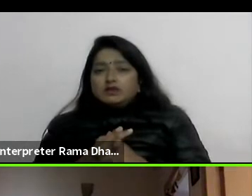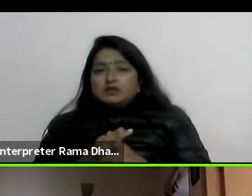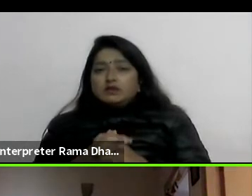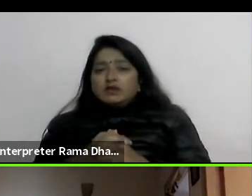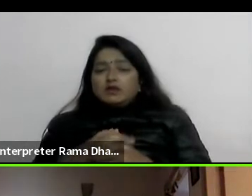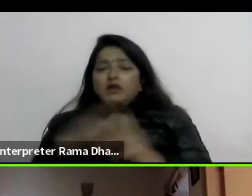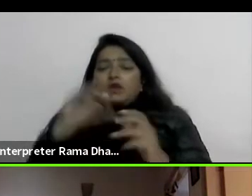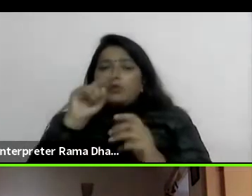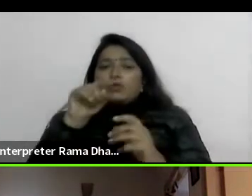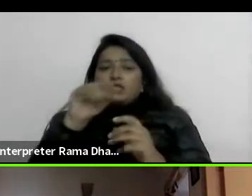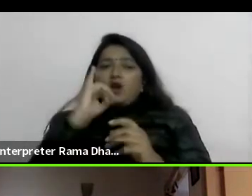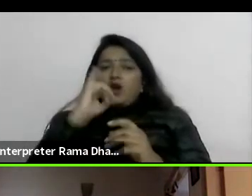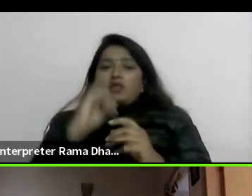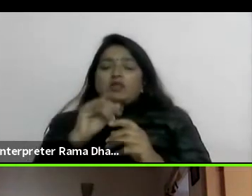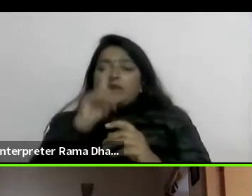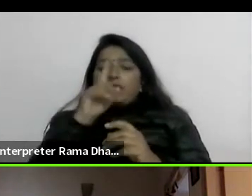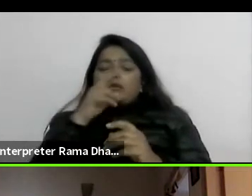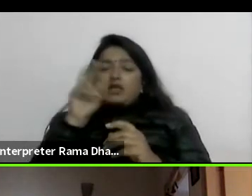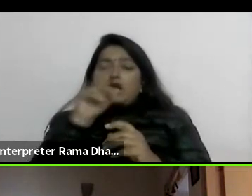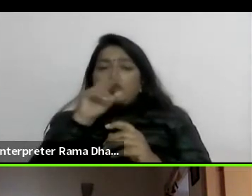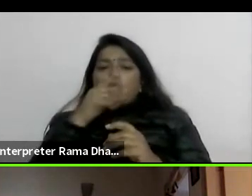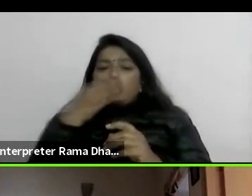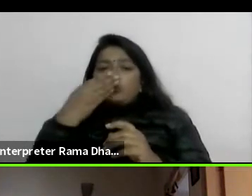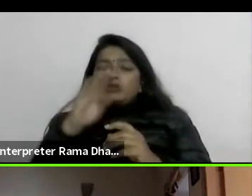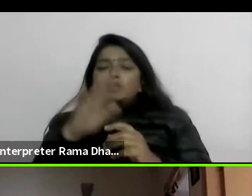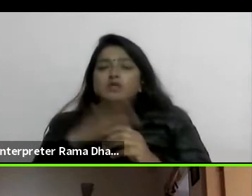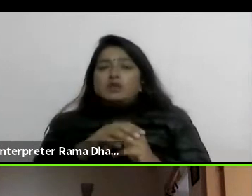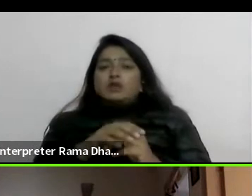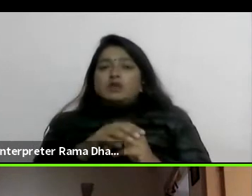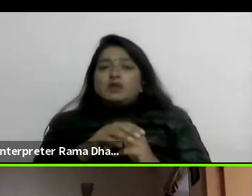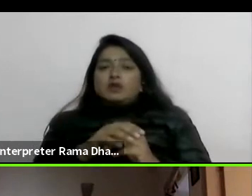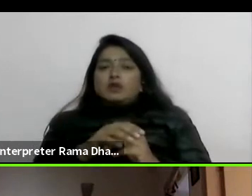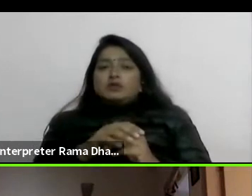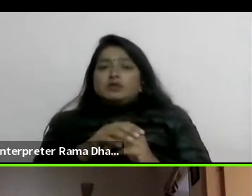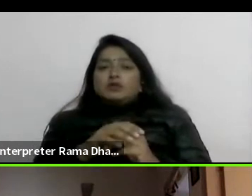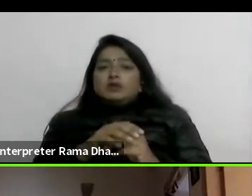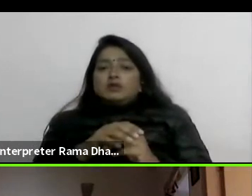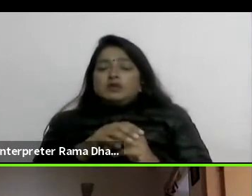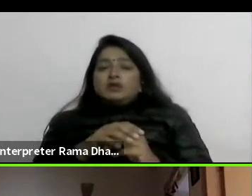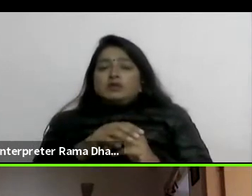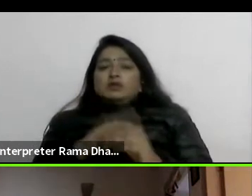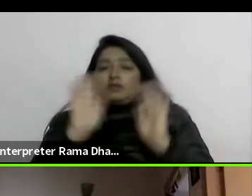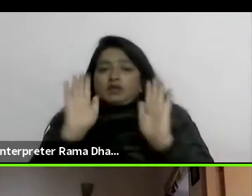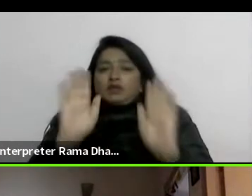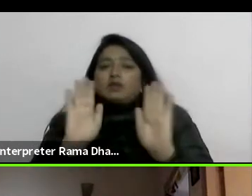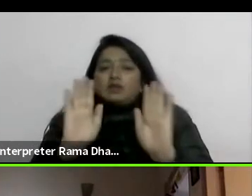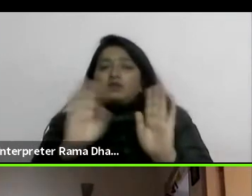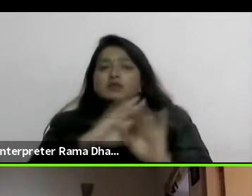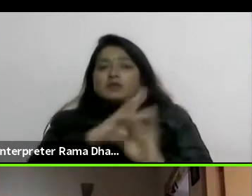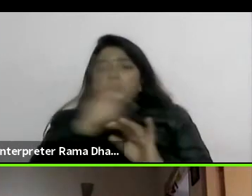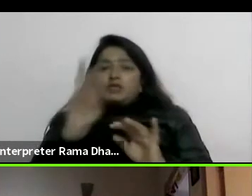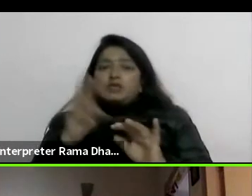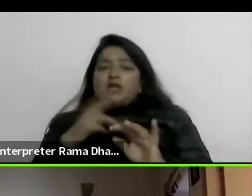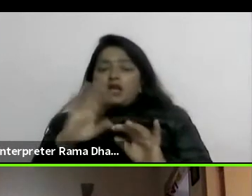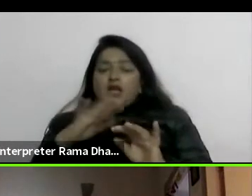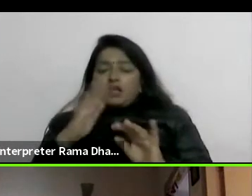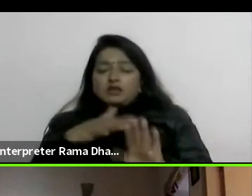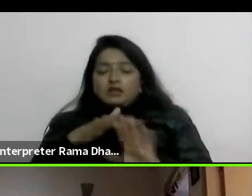Philister's last few words. And I think just to say thank you very much to Ira and all of